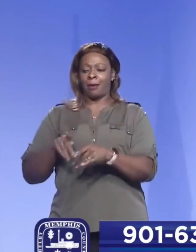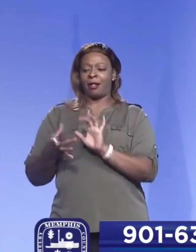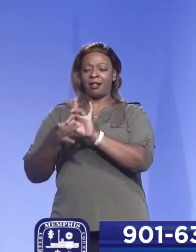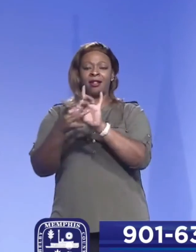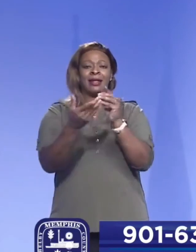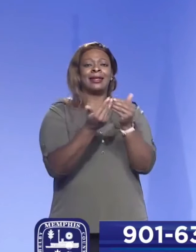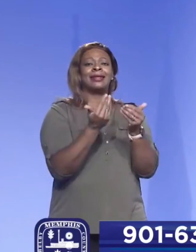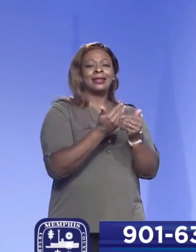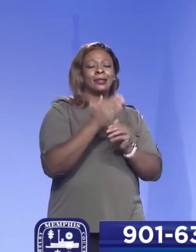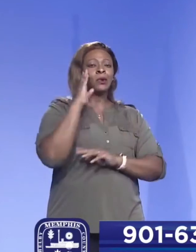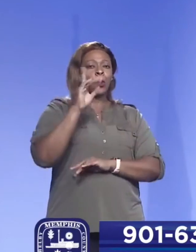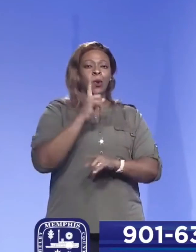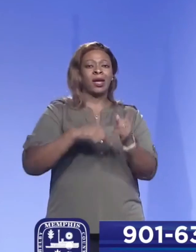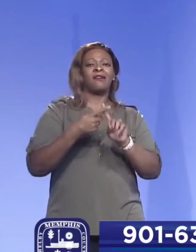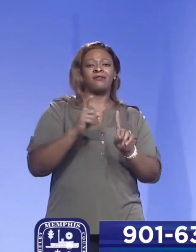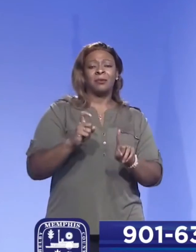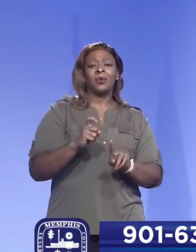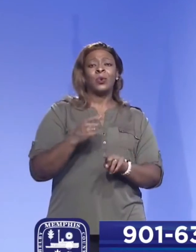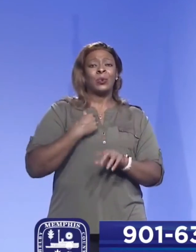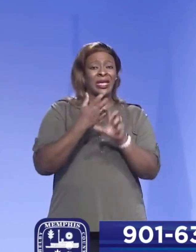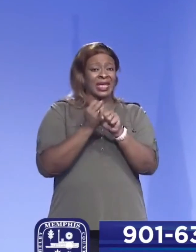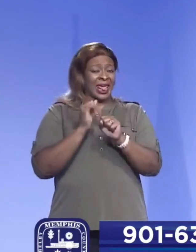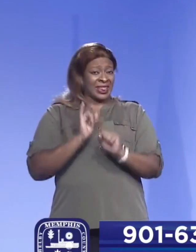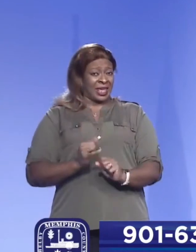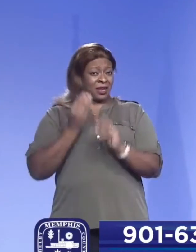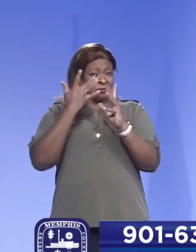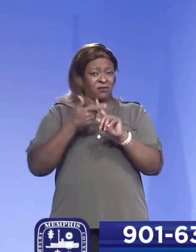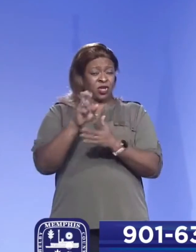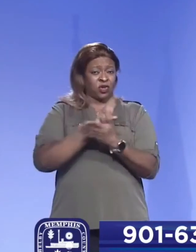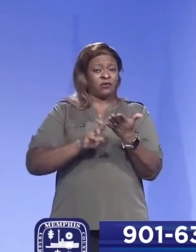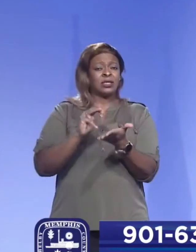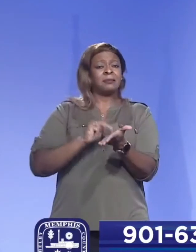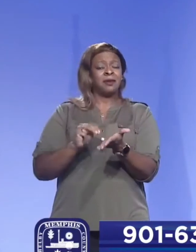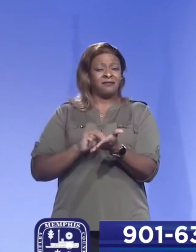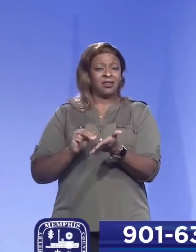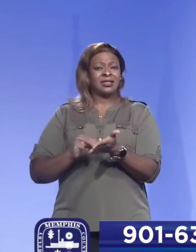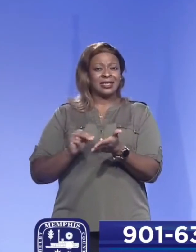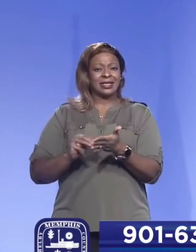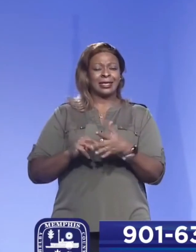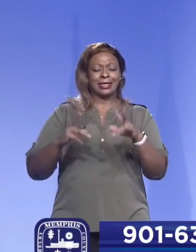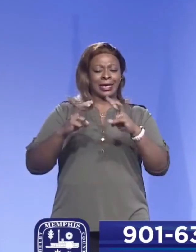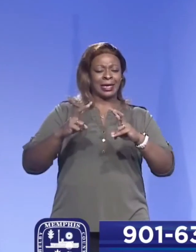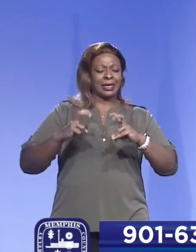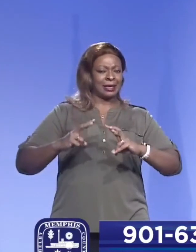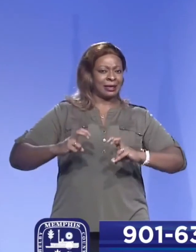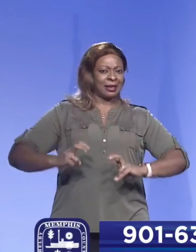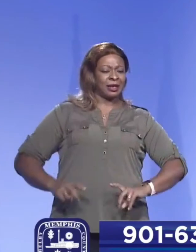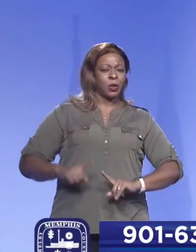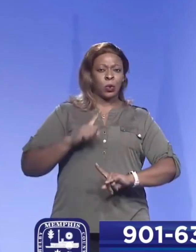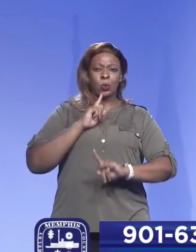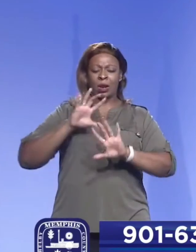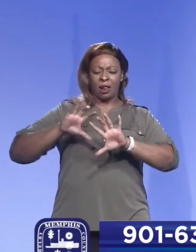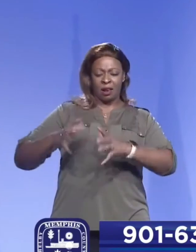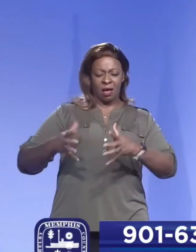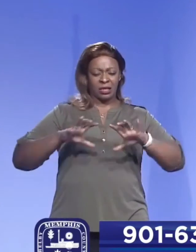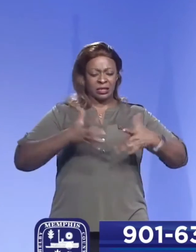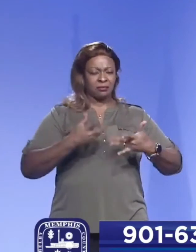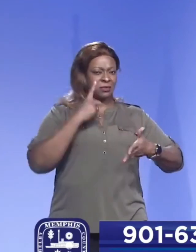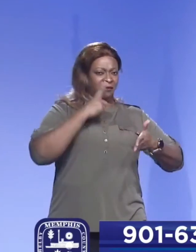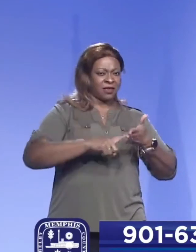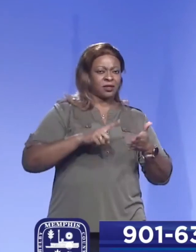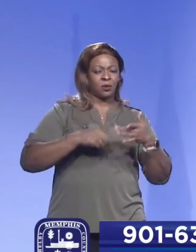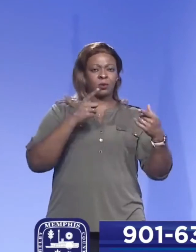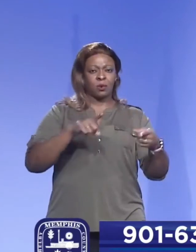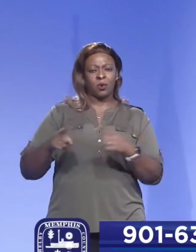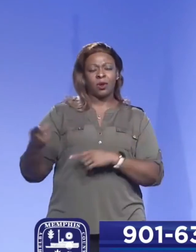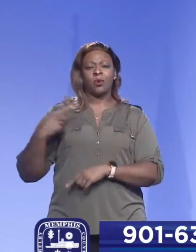now, as we've gotten that information from the University of Memphis, digging into the clusters and investigations that were going